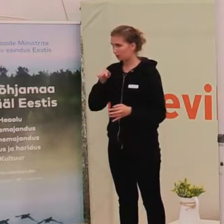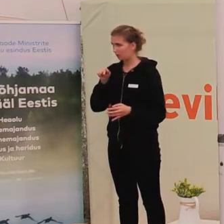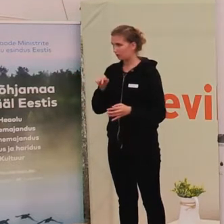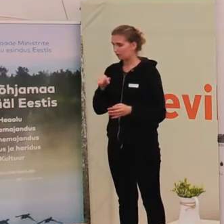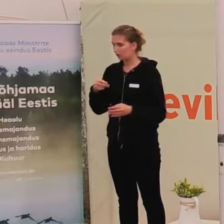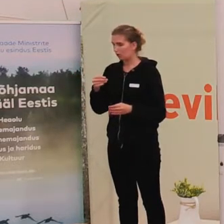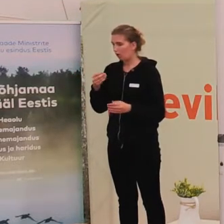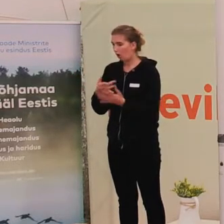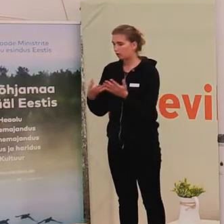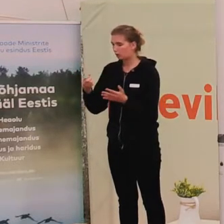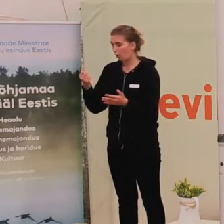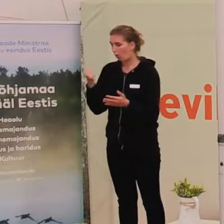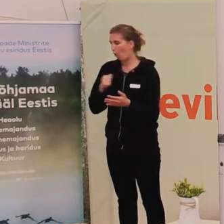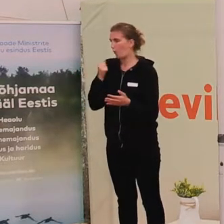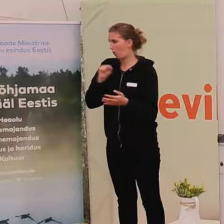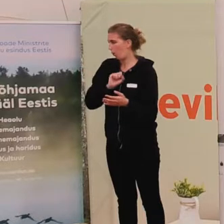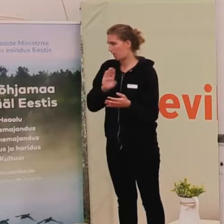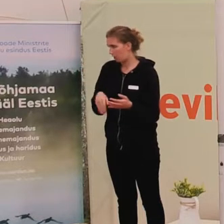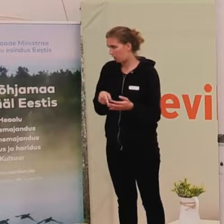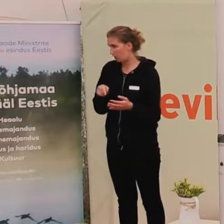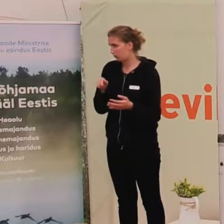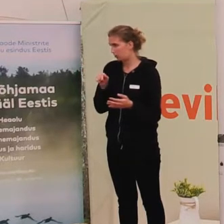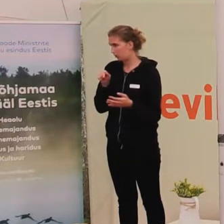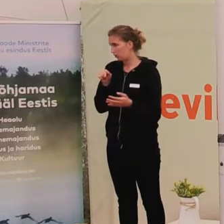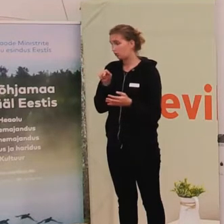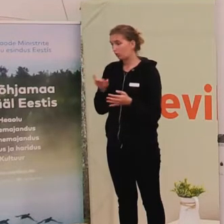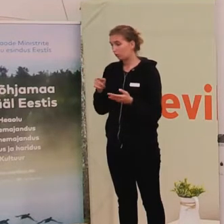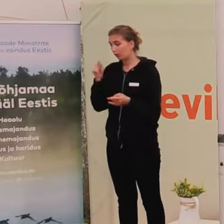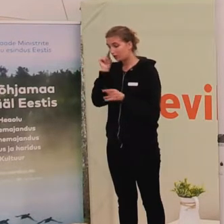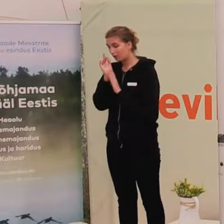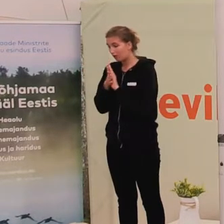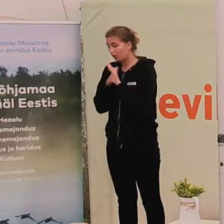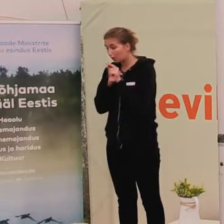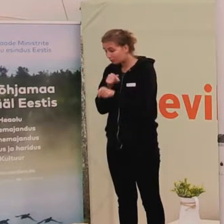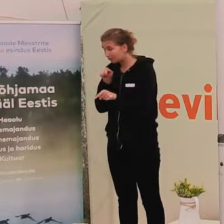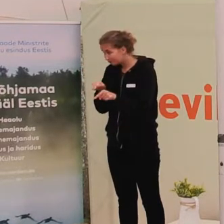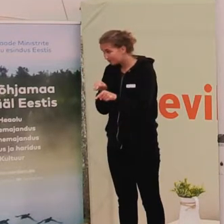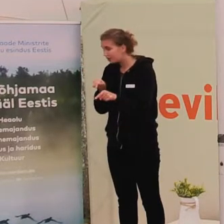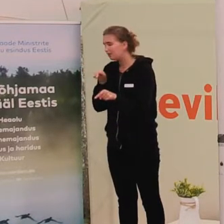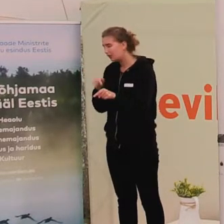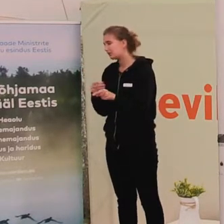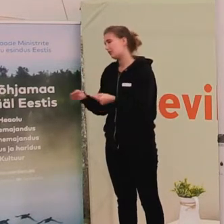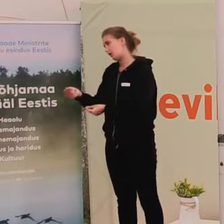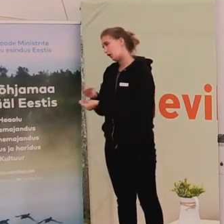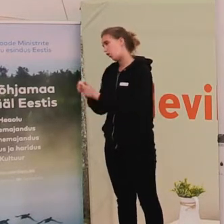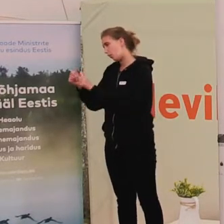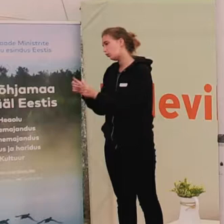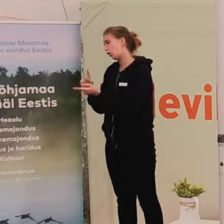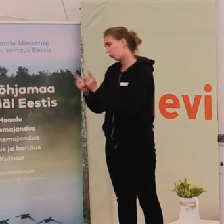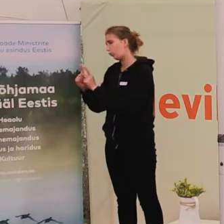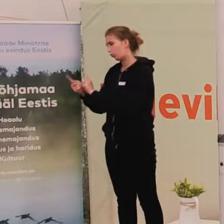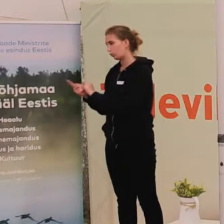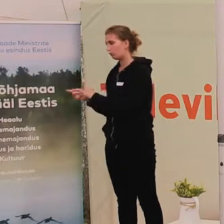thing anymore. And if you get to this point, it changes a lot of economic models and a lot of implications to the use